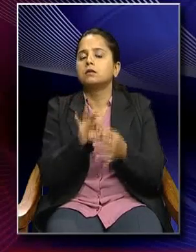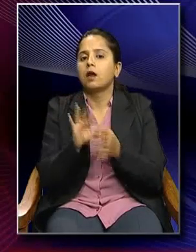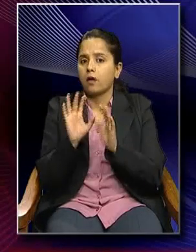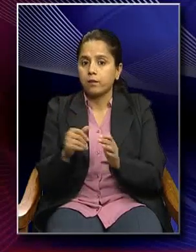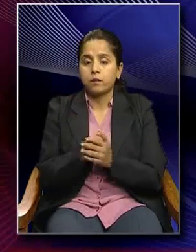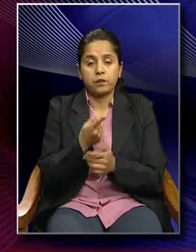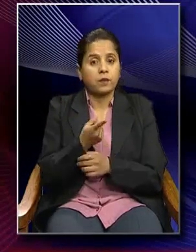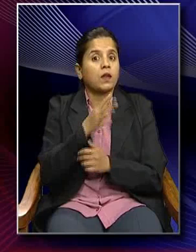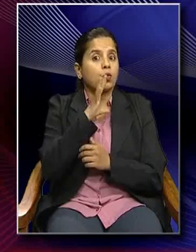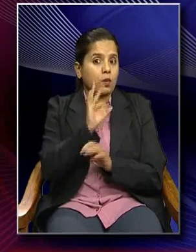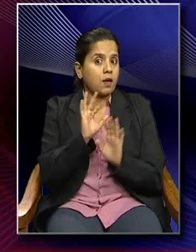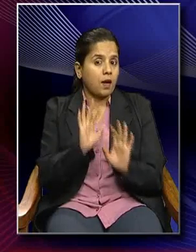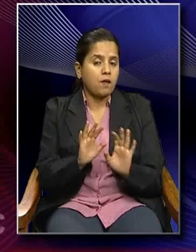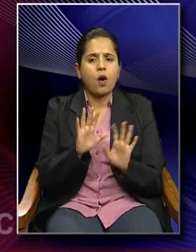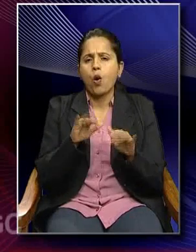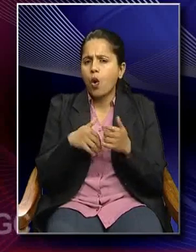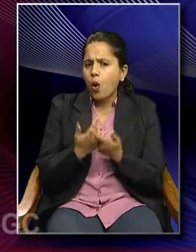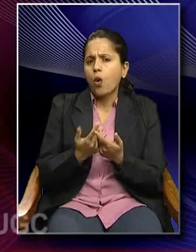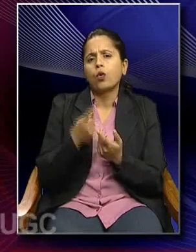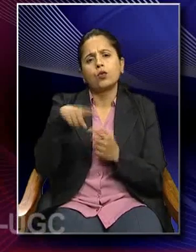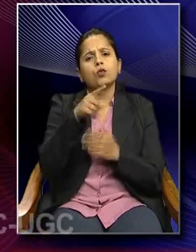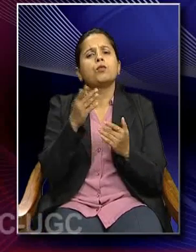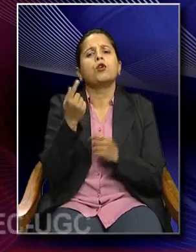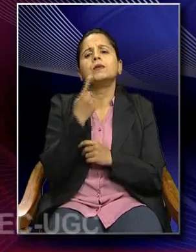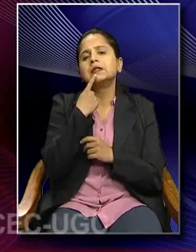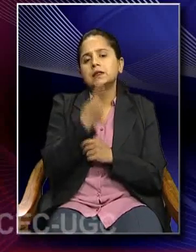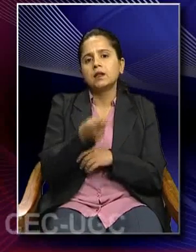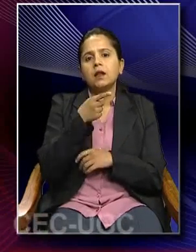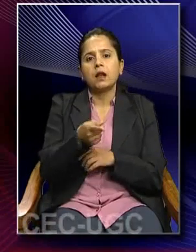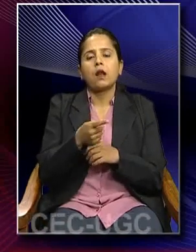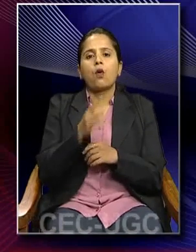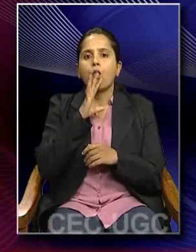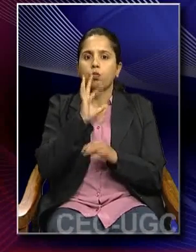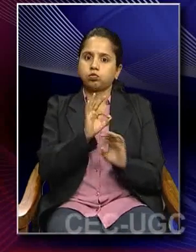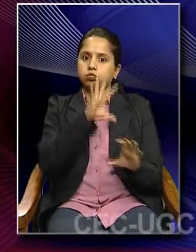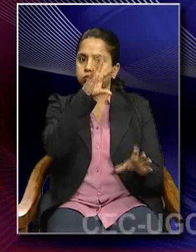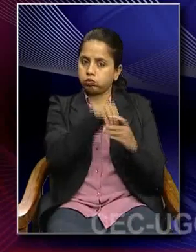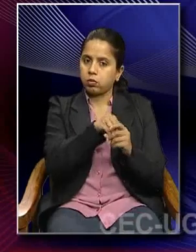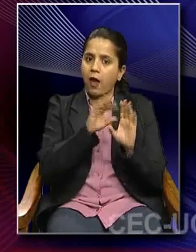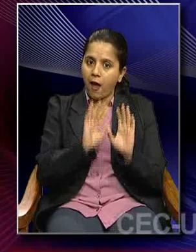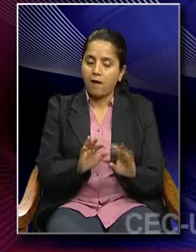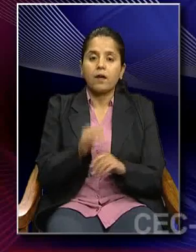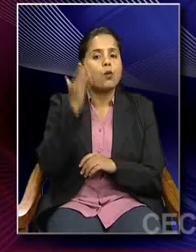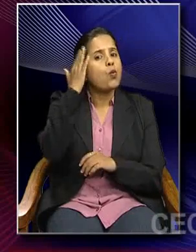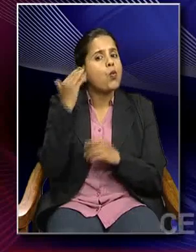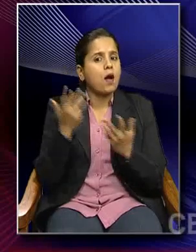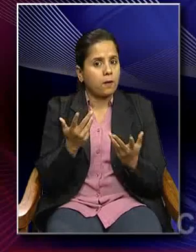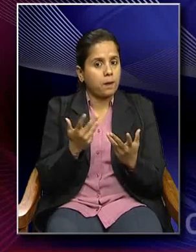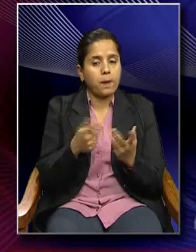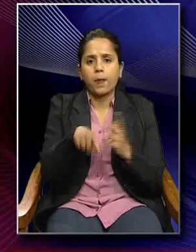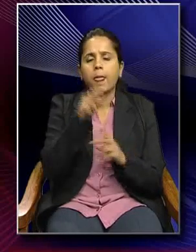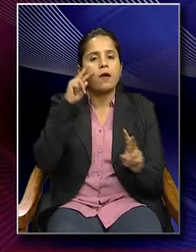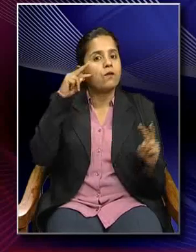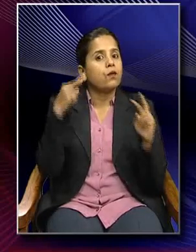It is realistic, or you can say it is considered to be holding realism, because they